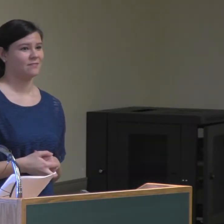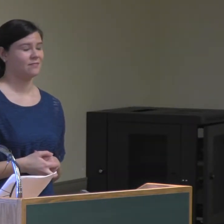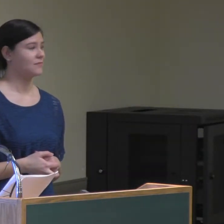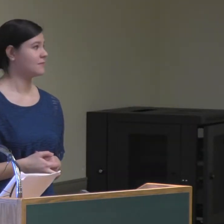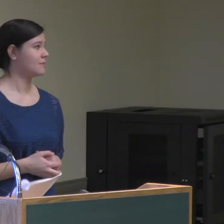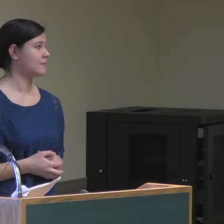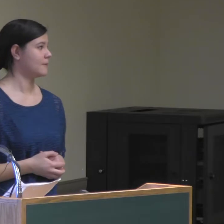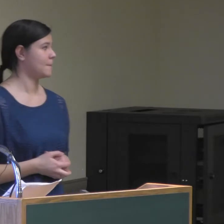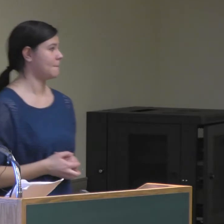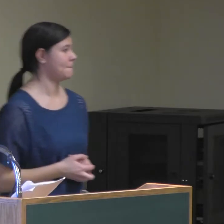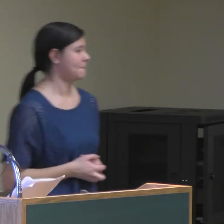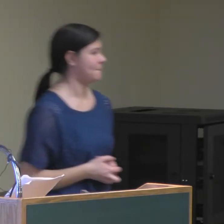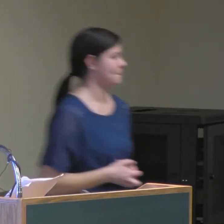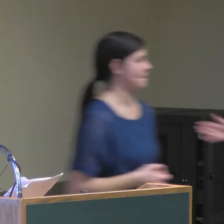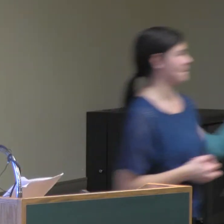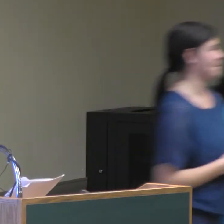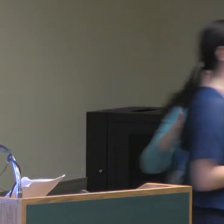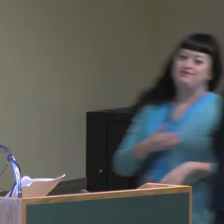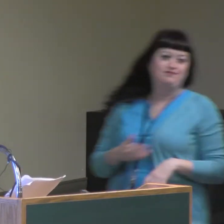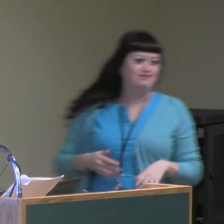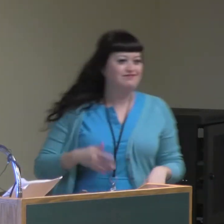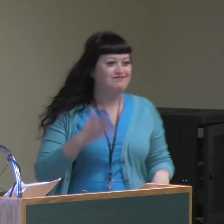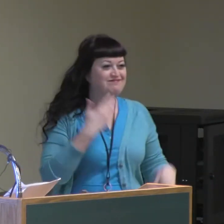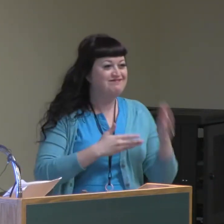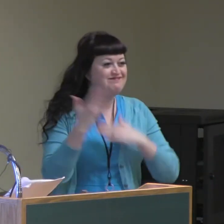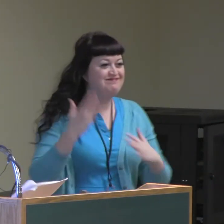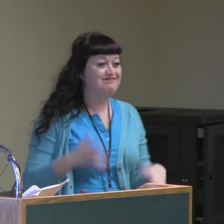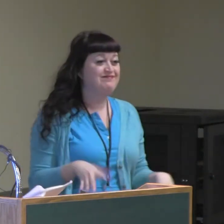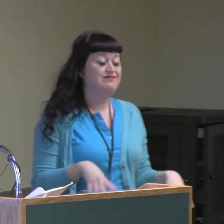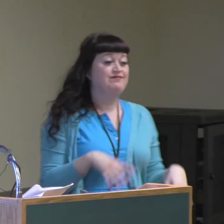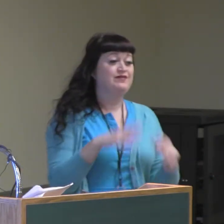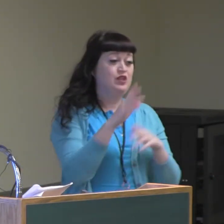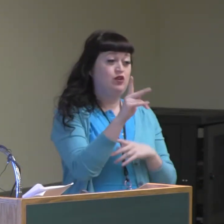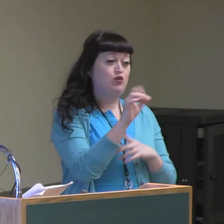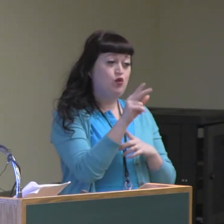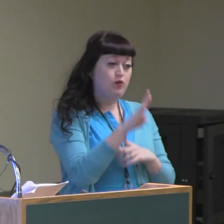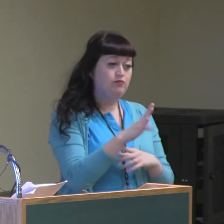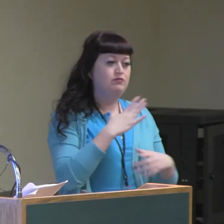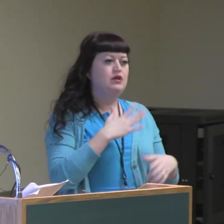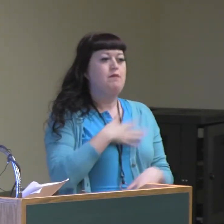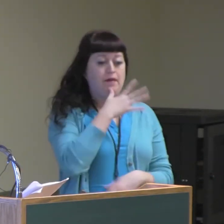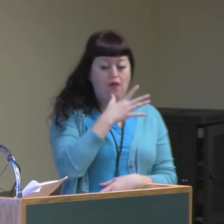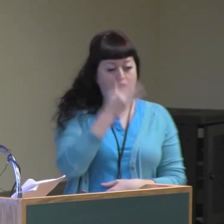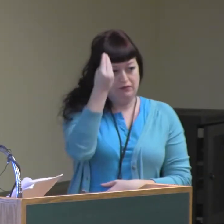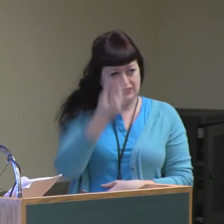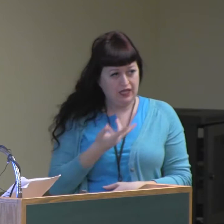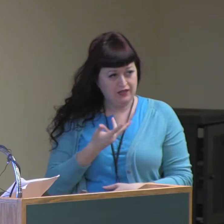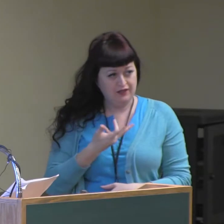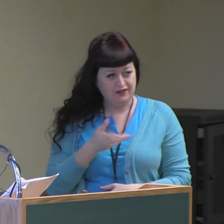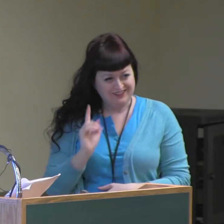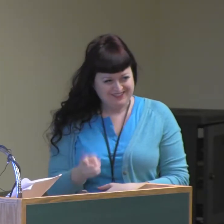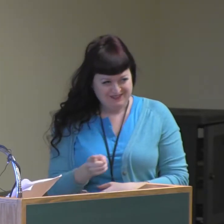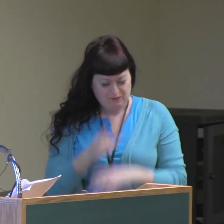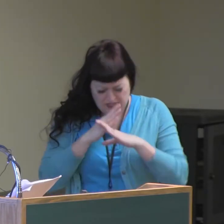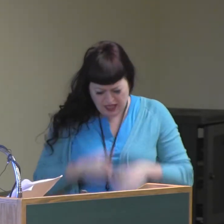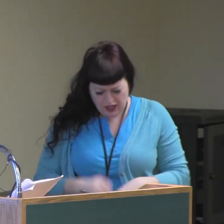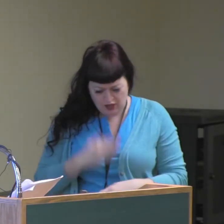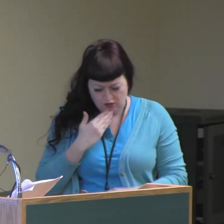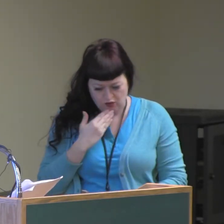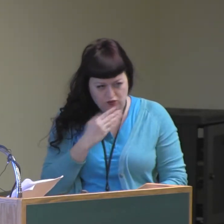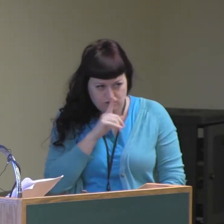Pray for the best. Be silent and be quiet, Kokab, my mom told me. Okay, mom, I